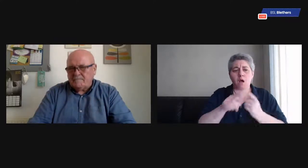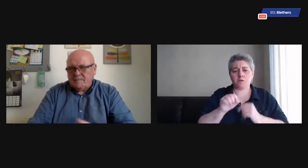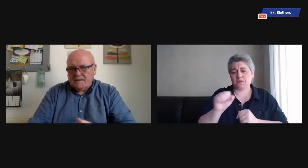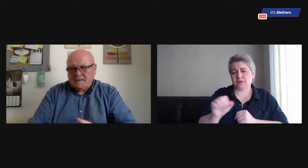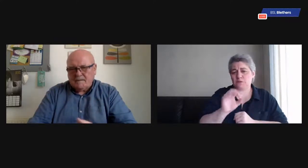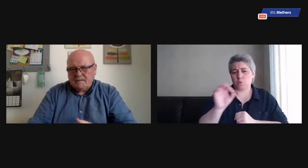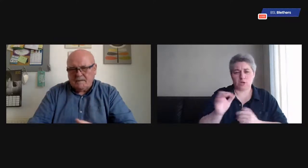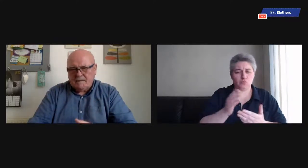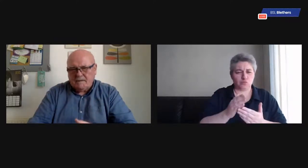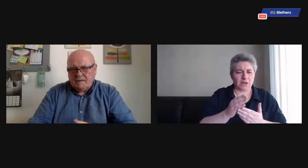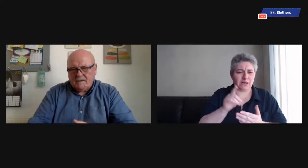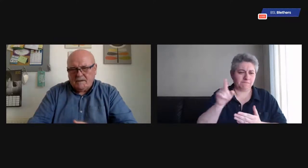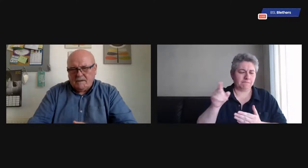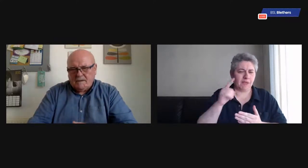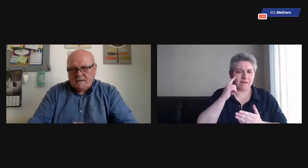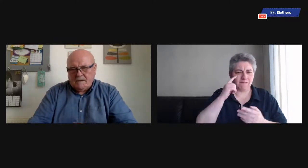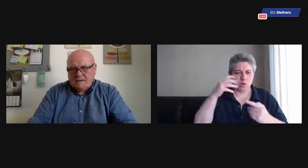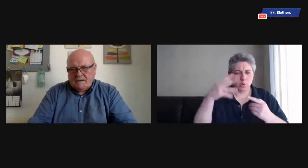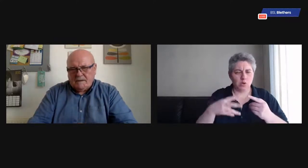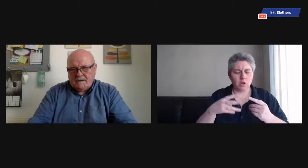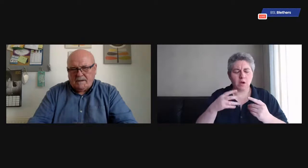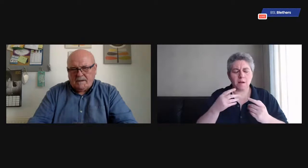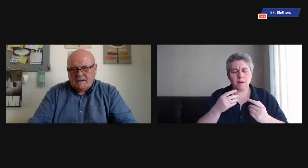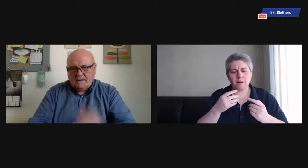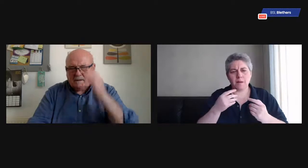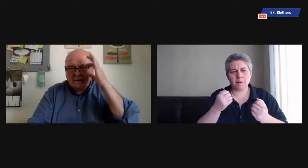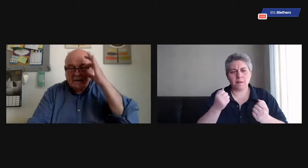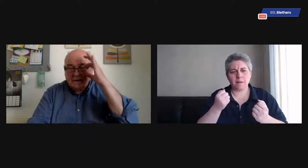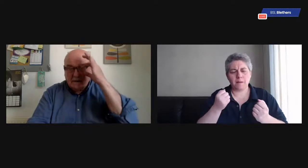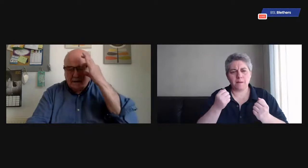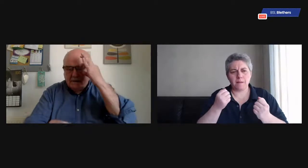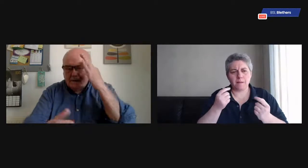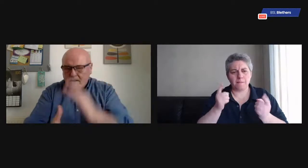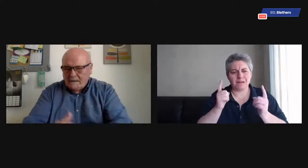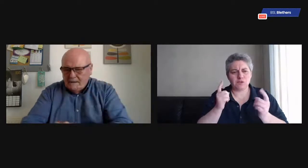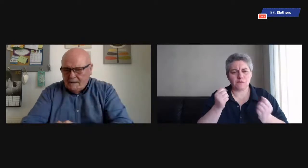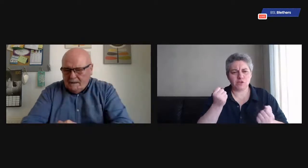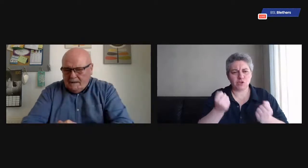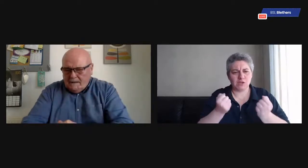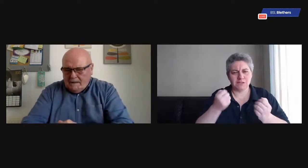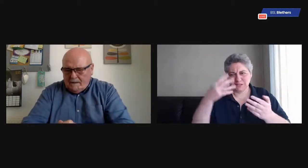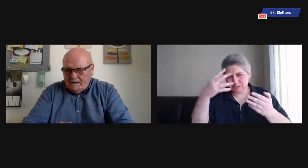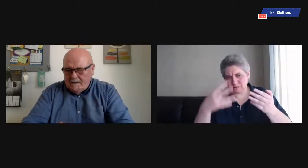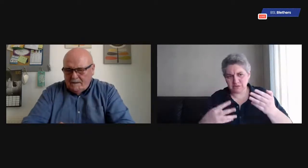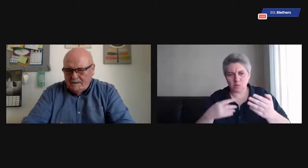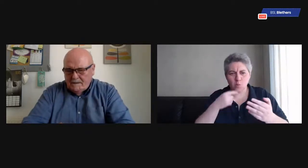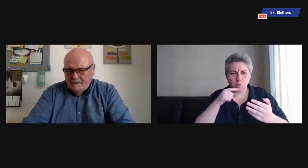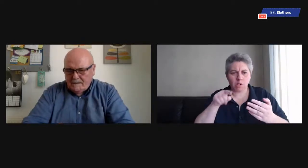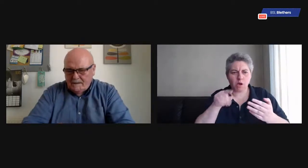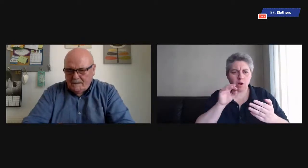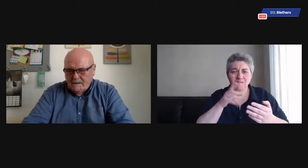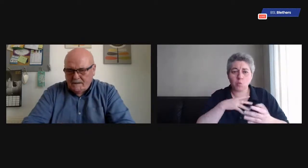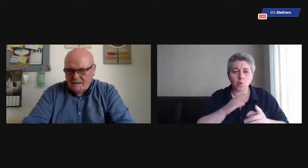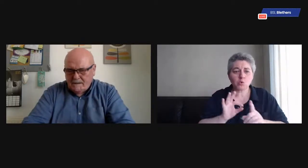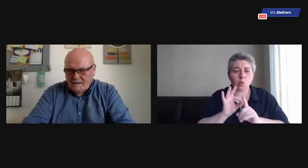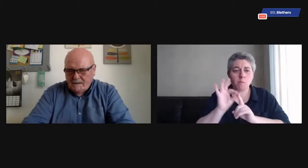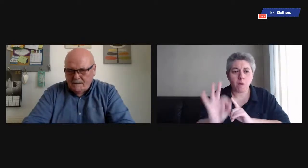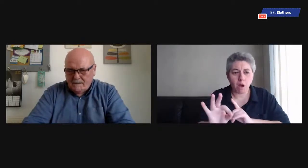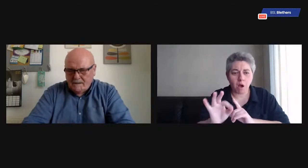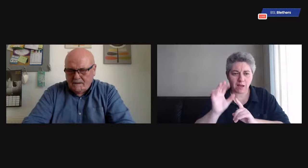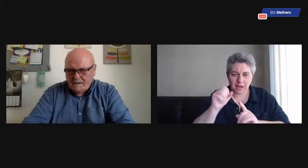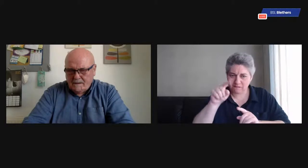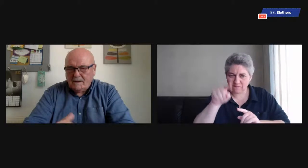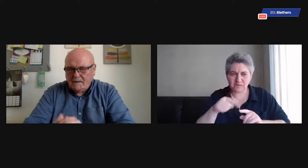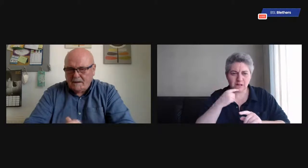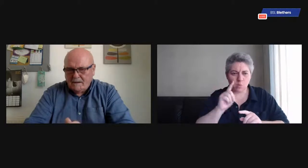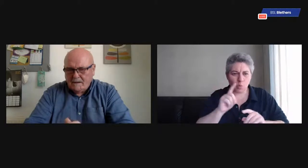understanding processes and things as well. So I suppose to answer your question, Claire, um, the Ministry